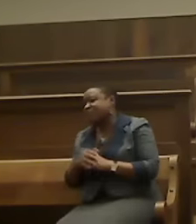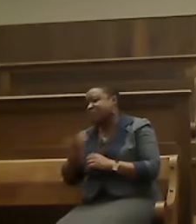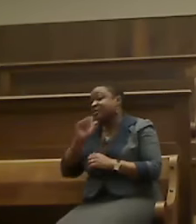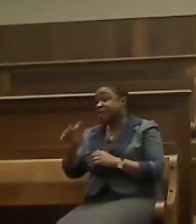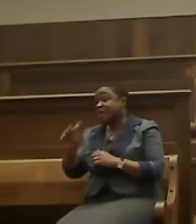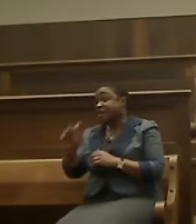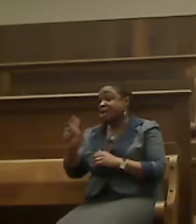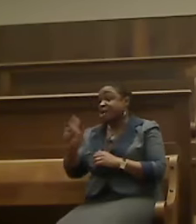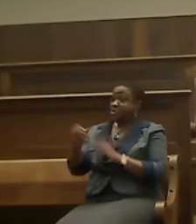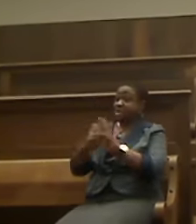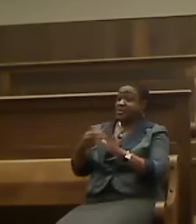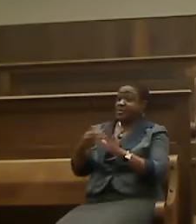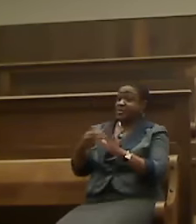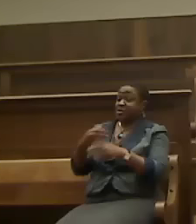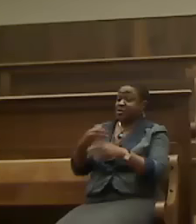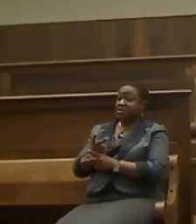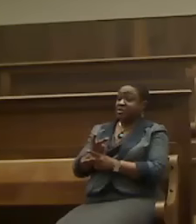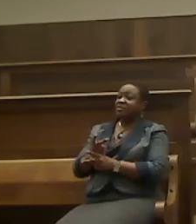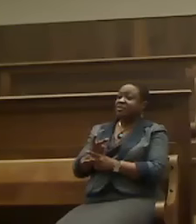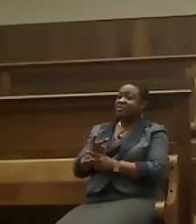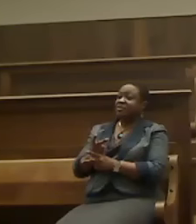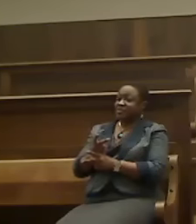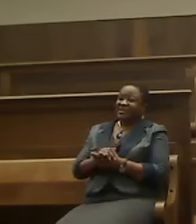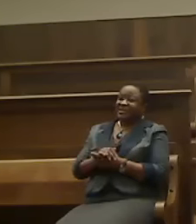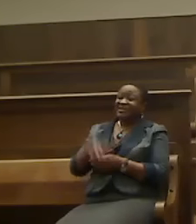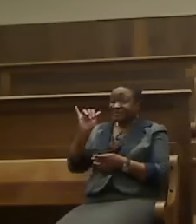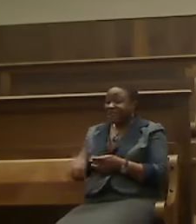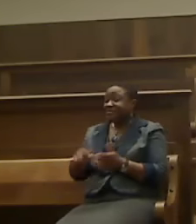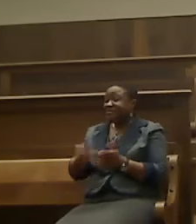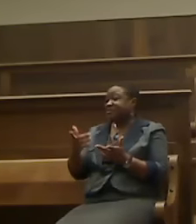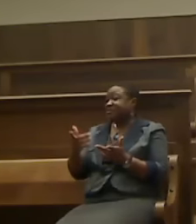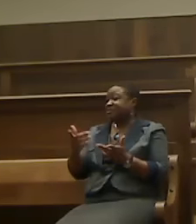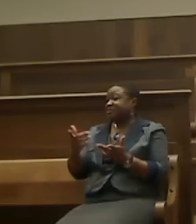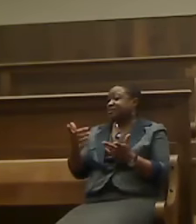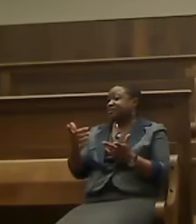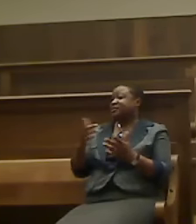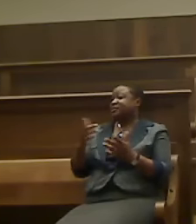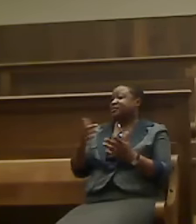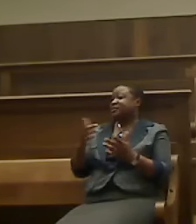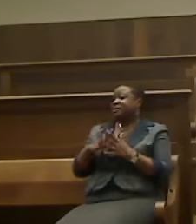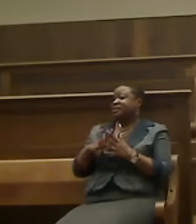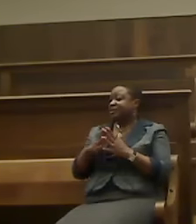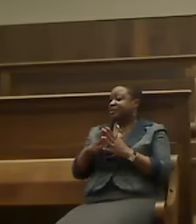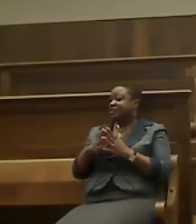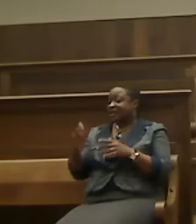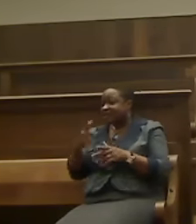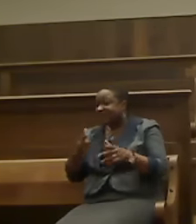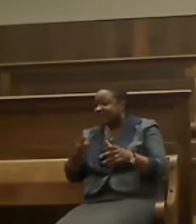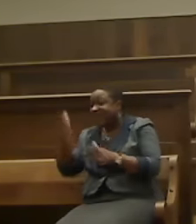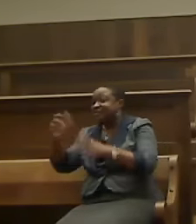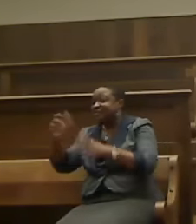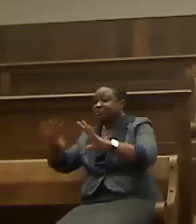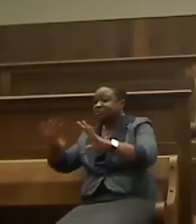Non-GMO labeled products were the fastest growing subset of food sold in grocery